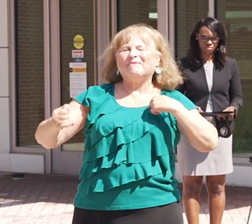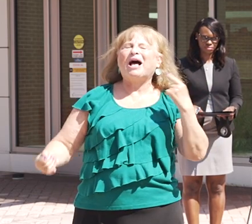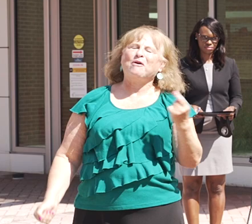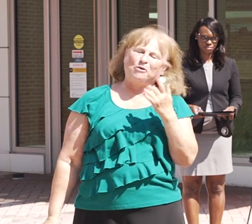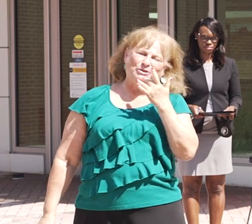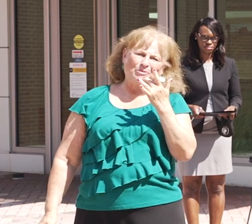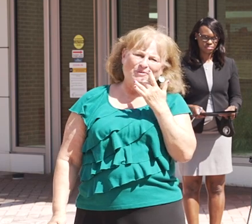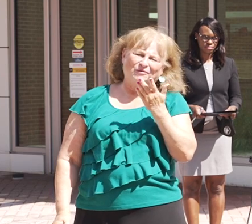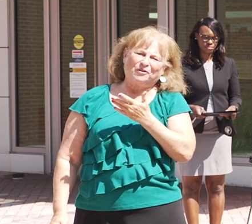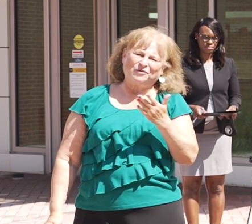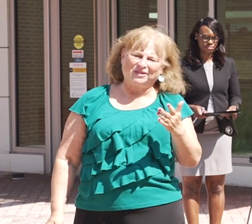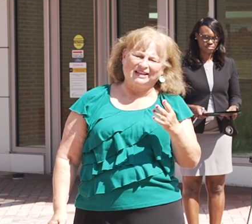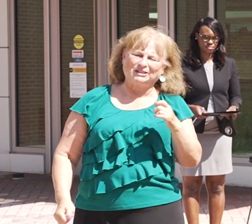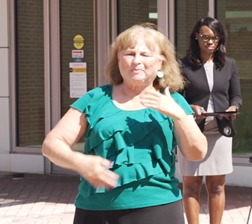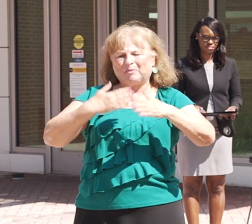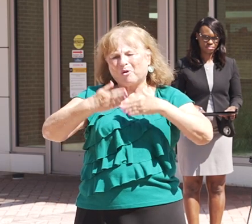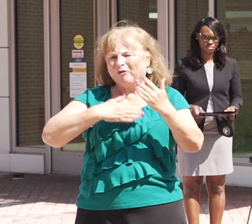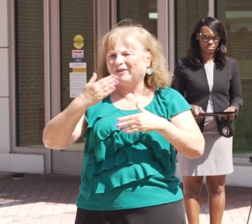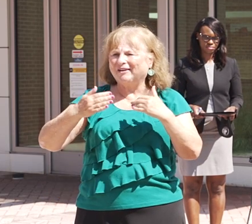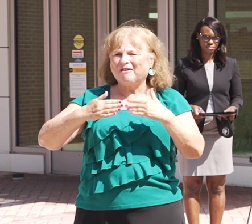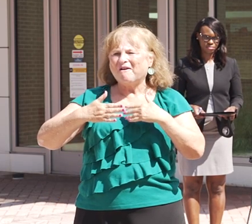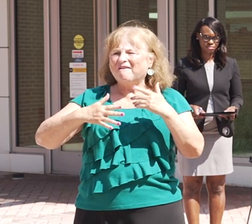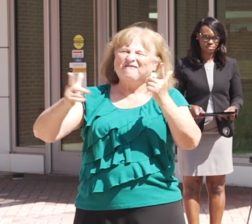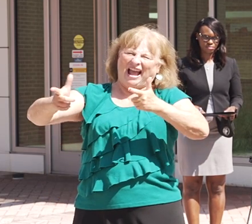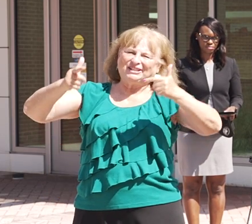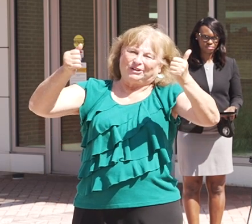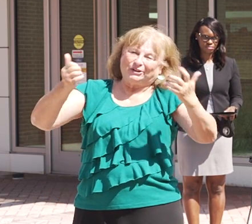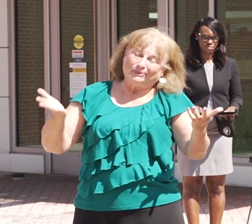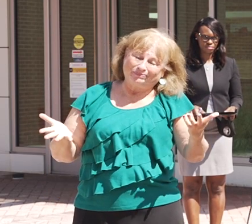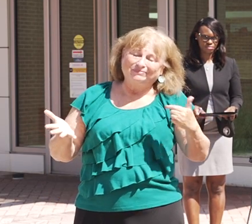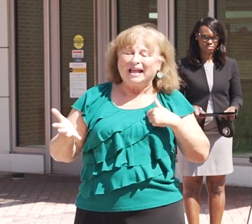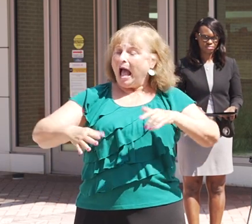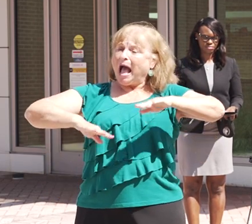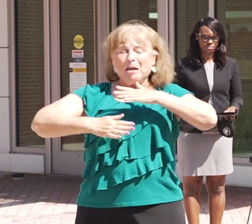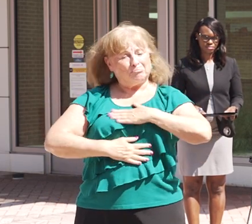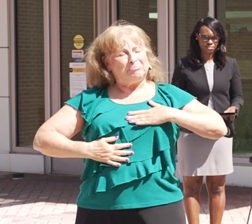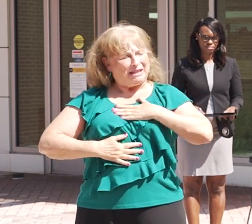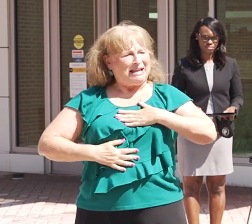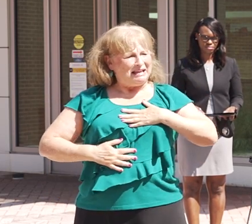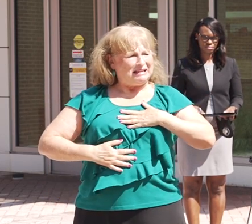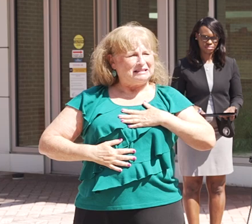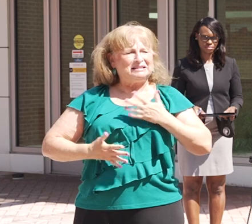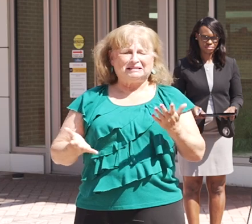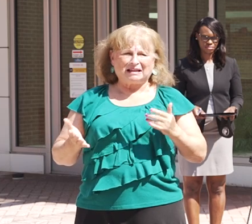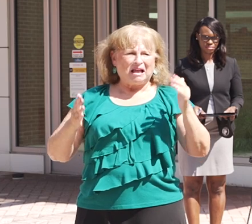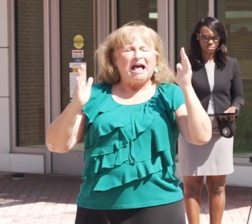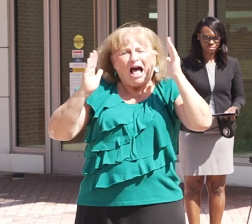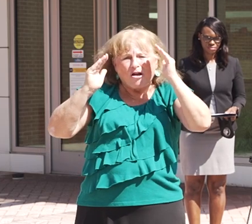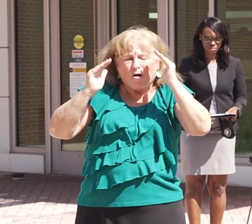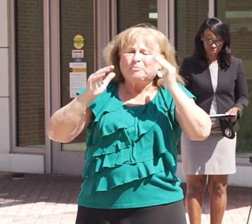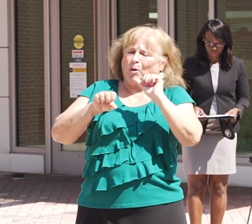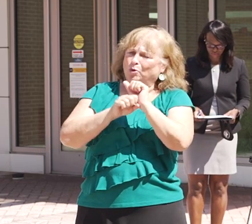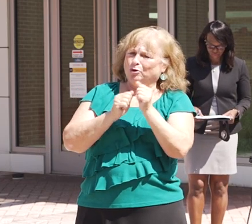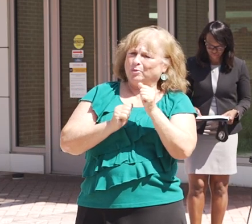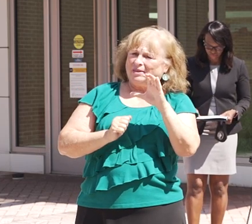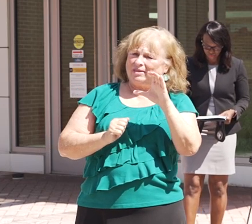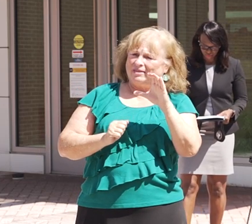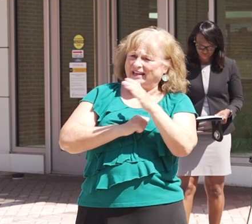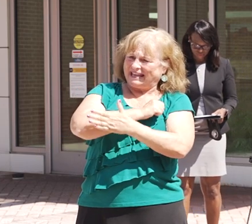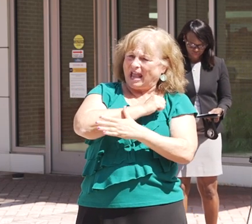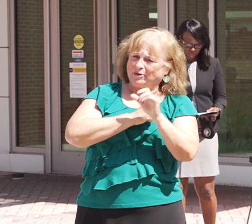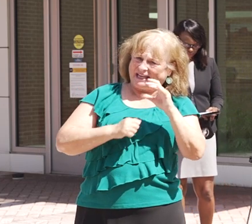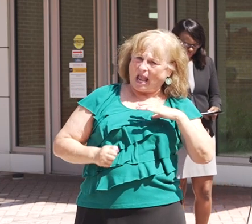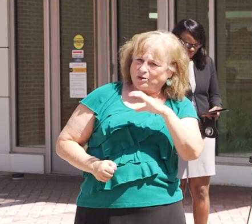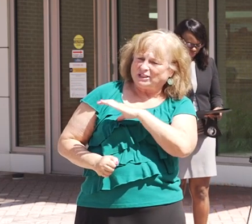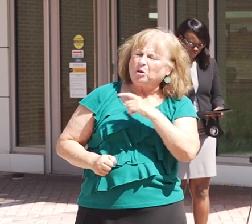would prefer for things to be moving forward faster. I'm quite pleased, however, in hopes in working with the county council